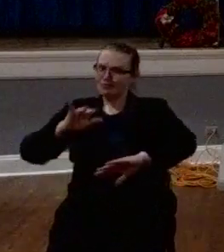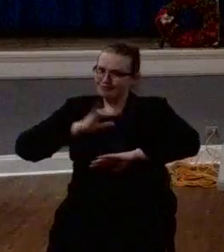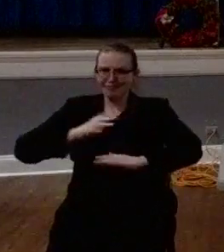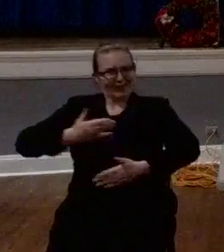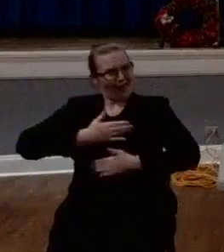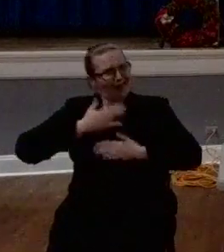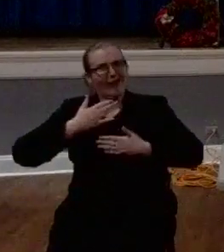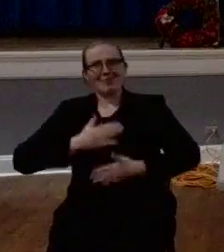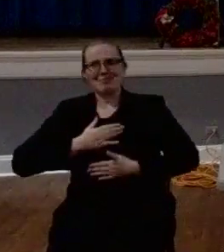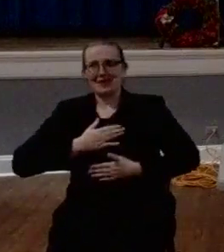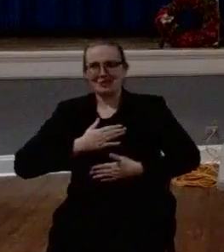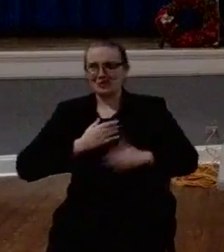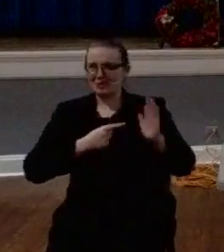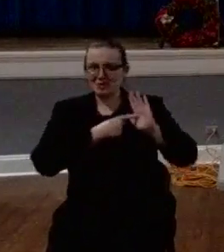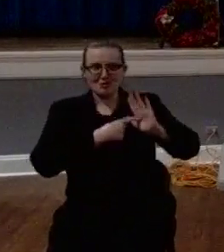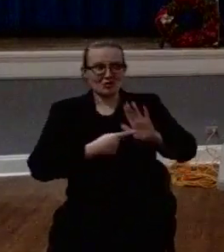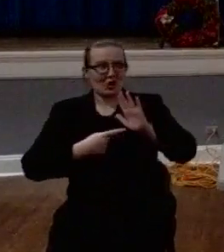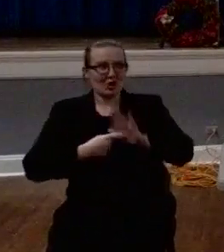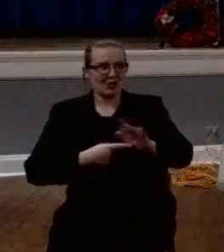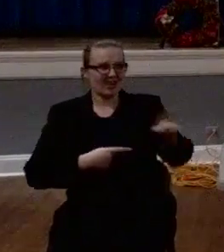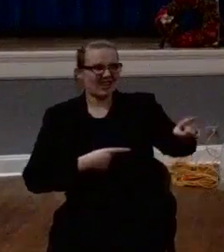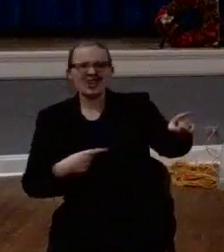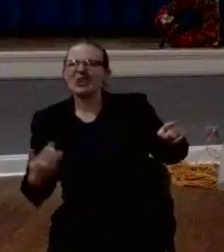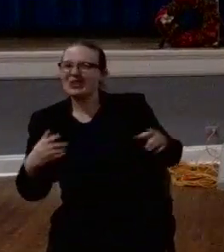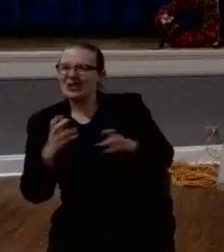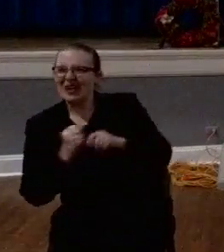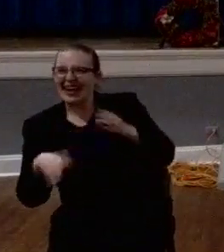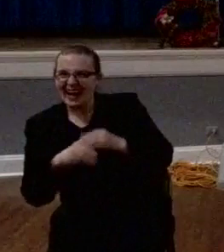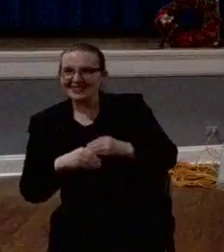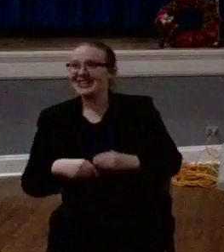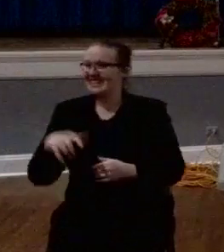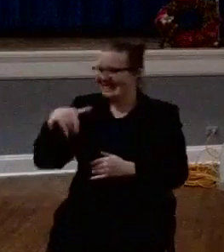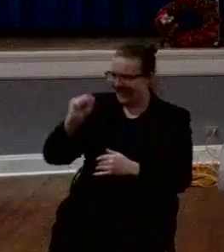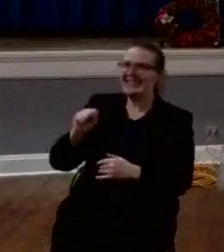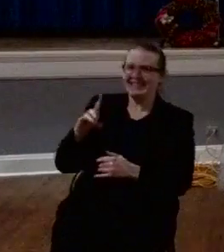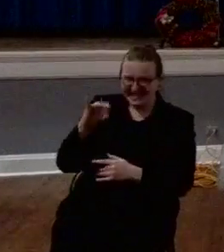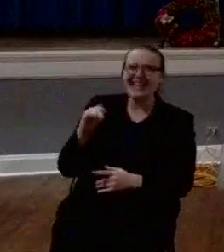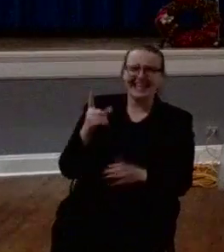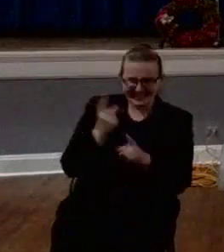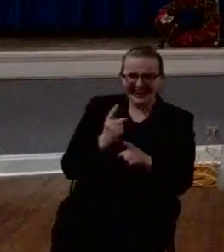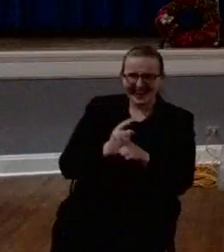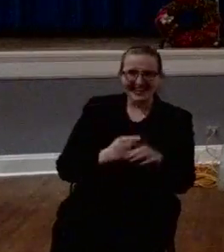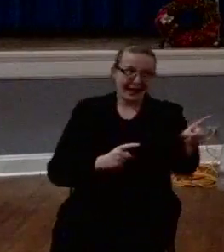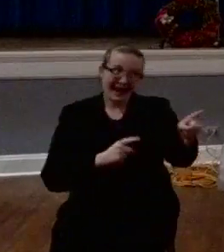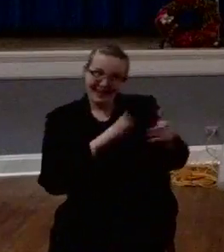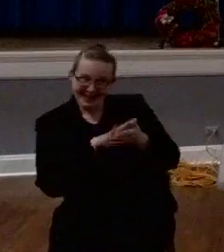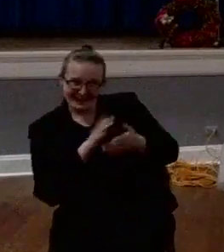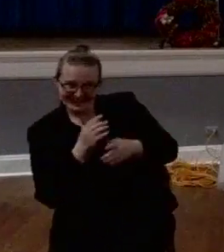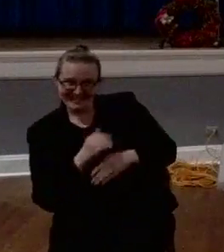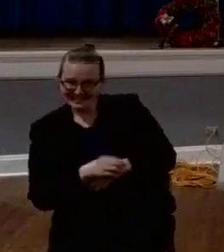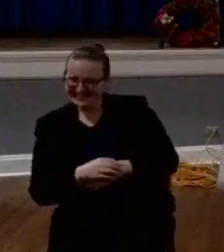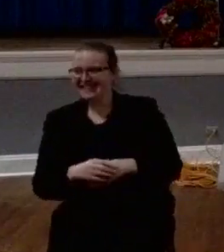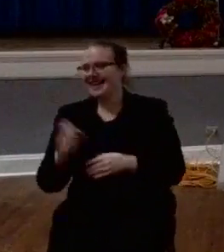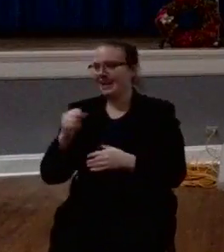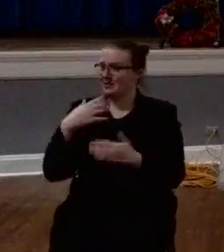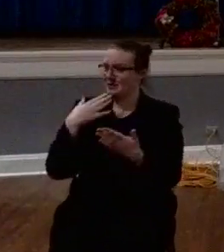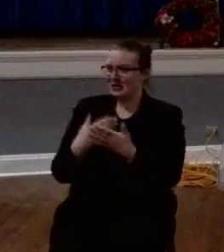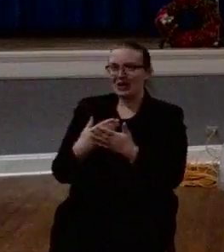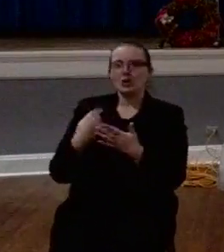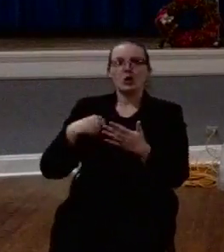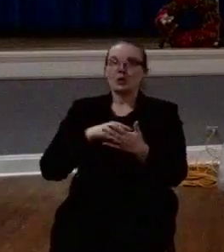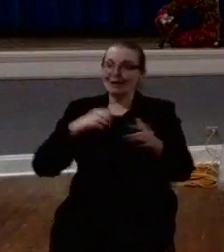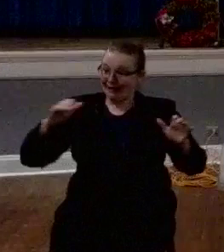with everything that was up there. You guys got extra, David. We did. I really Nice job. That was very good. We're always